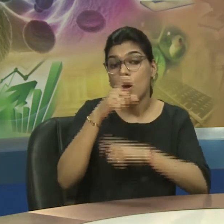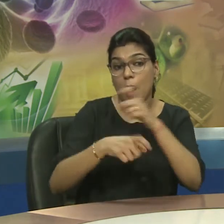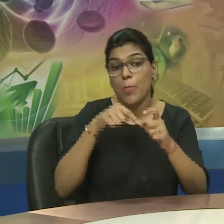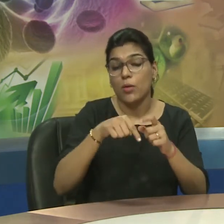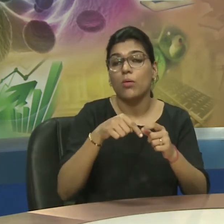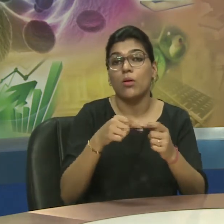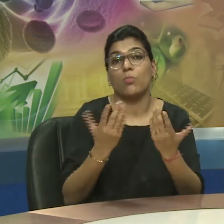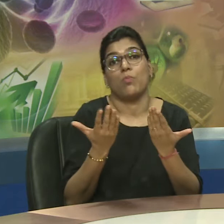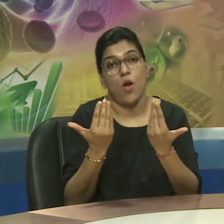agreement